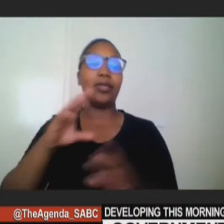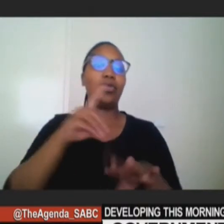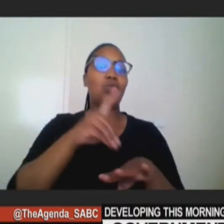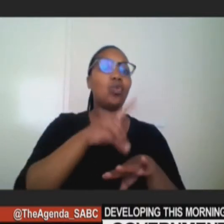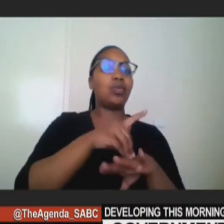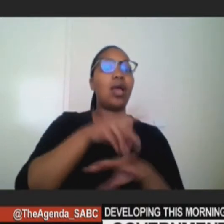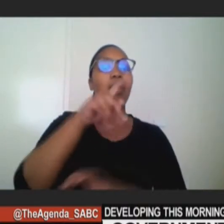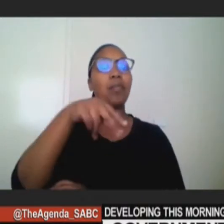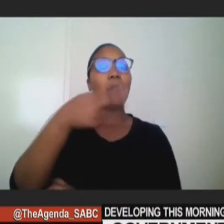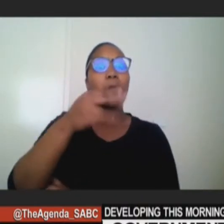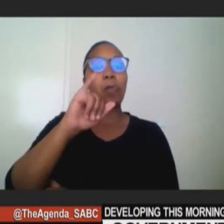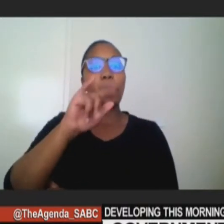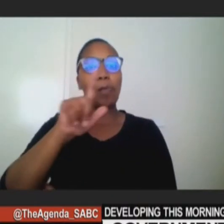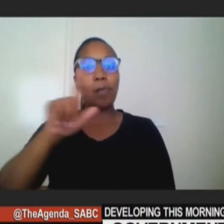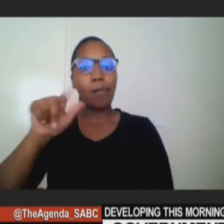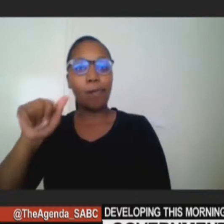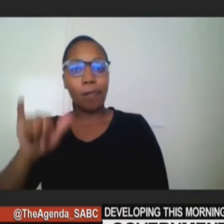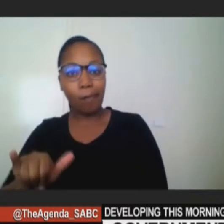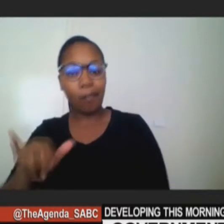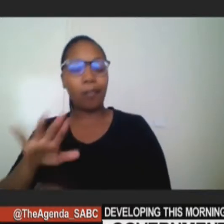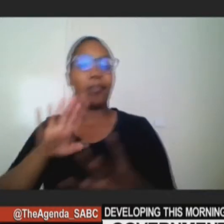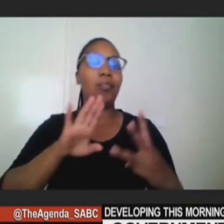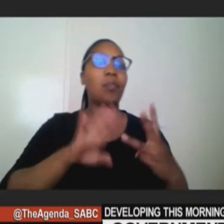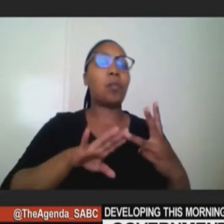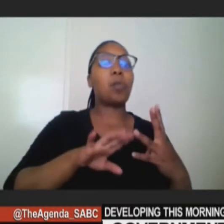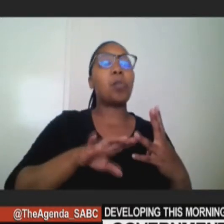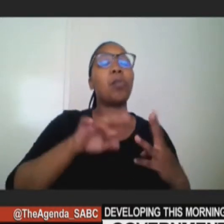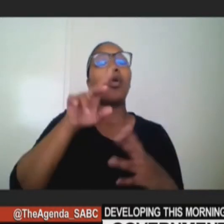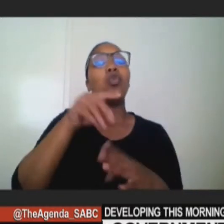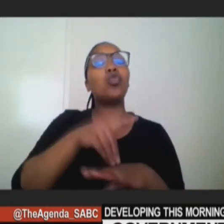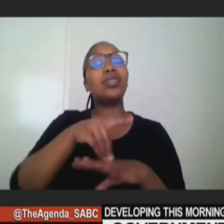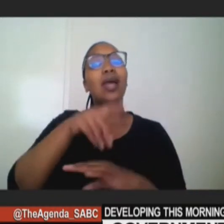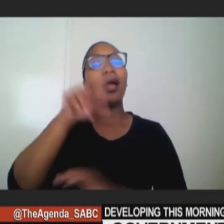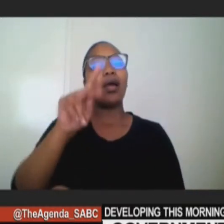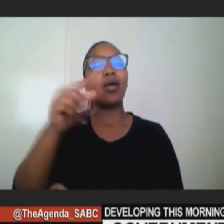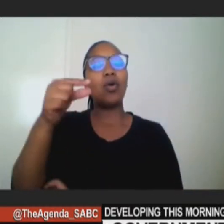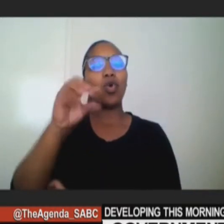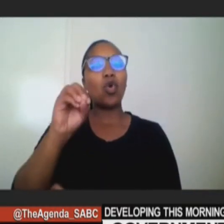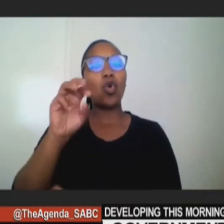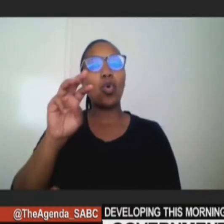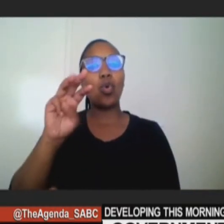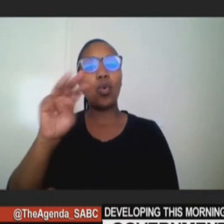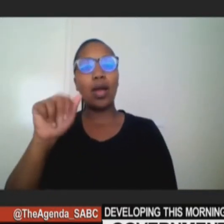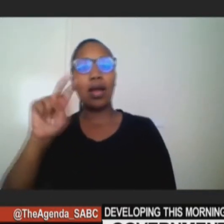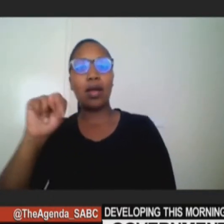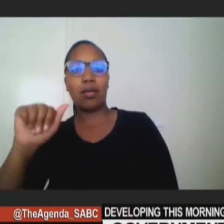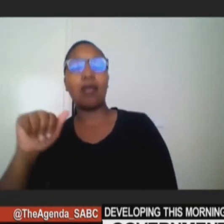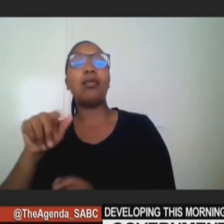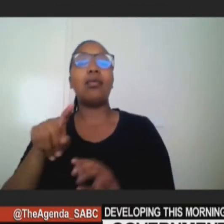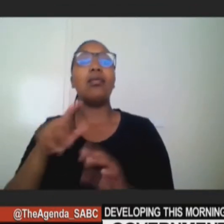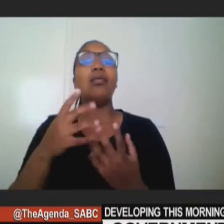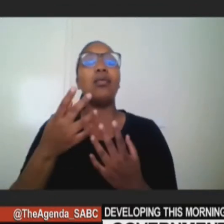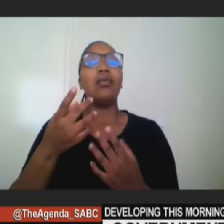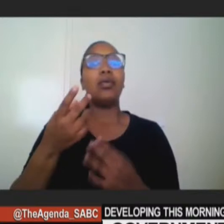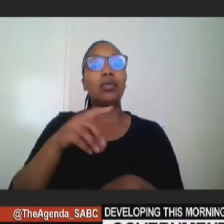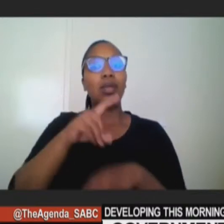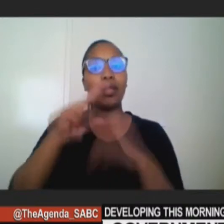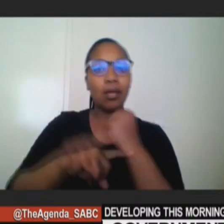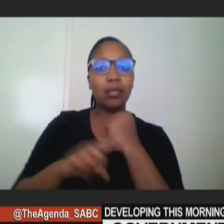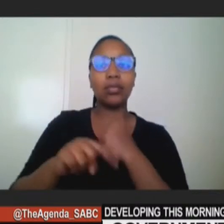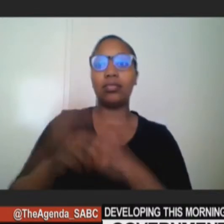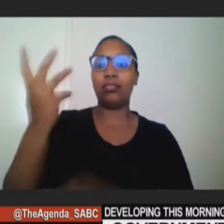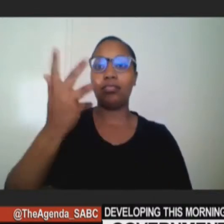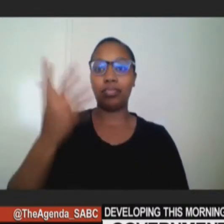and also finally Mr. Munyela. I think this is information which we believe that at this time of